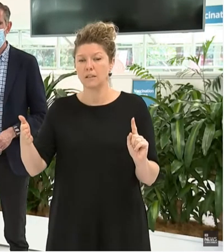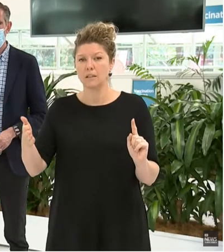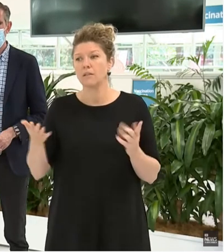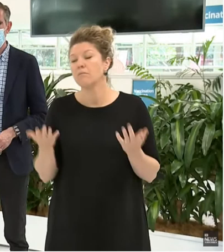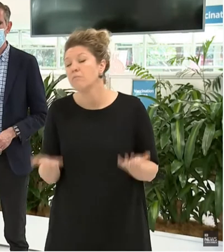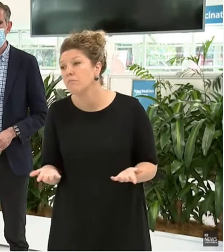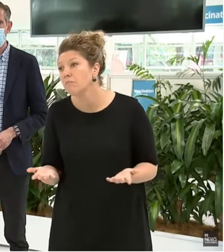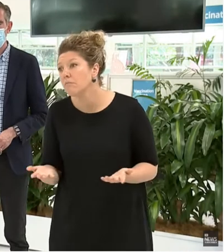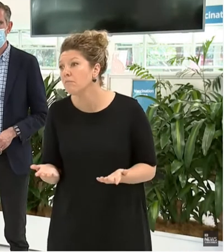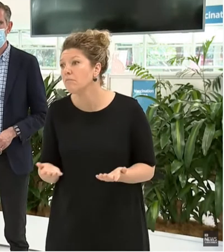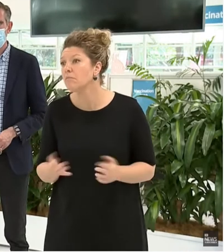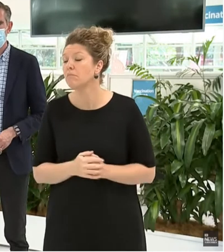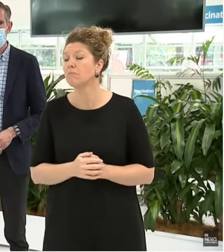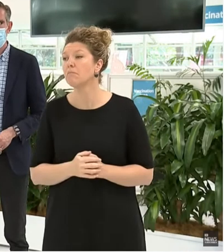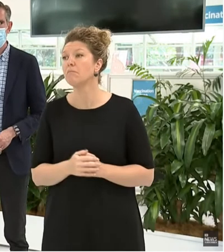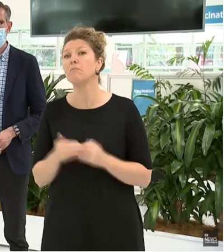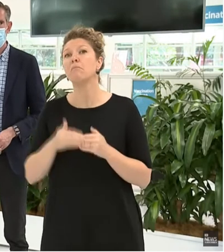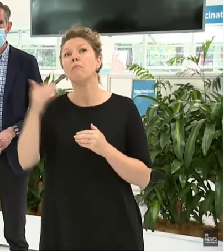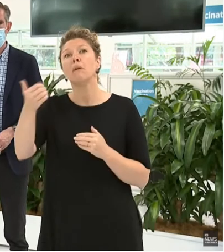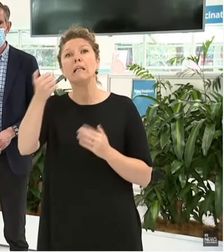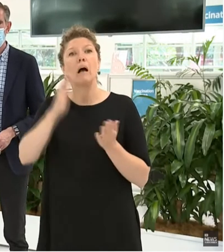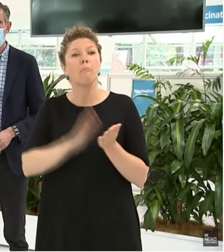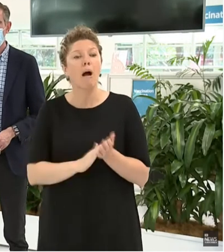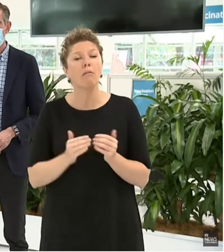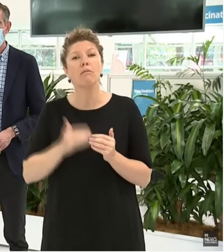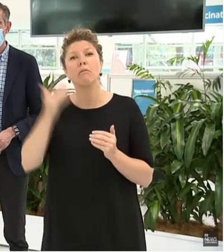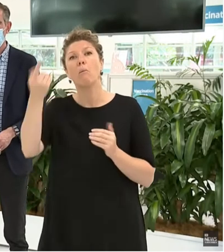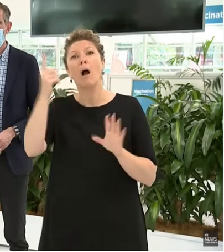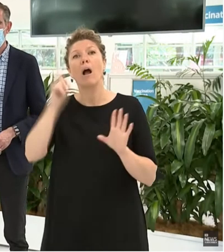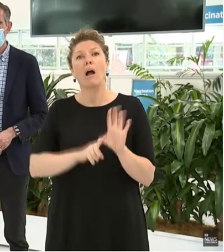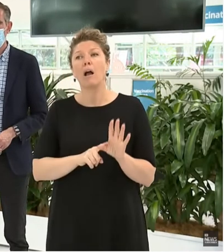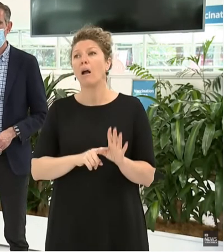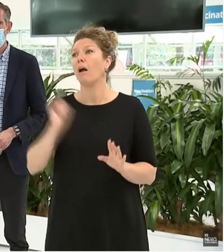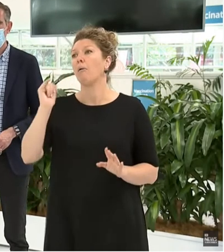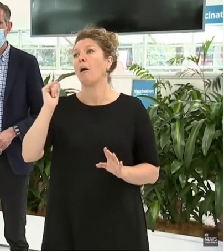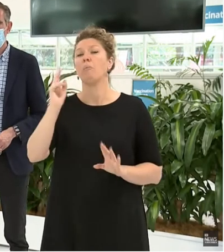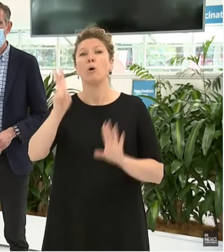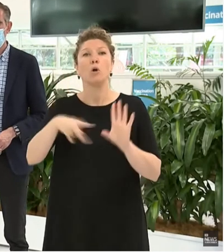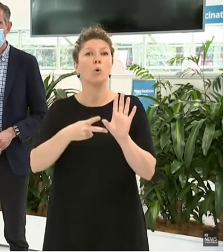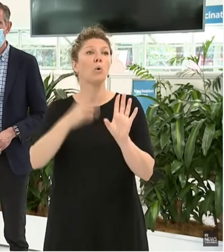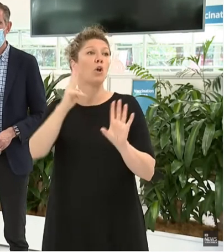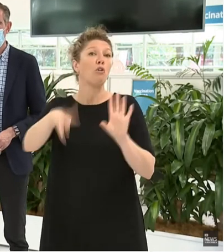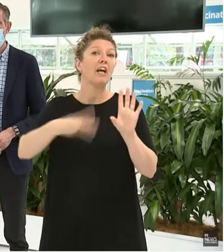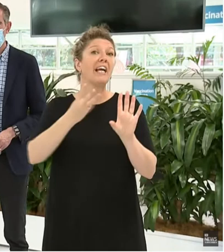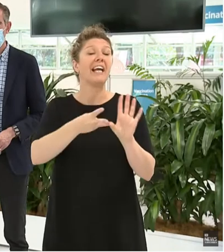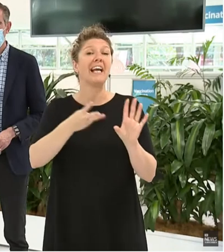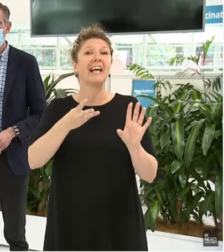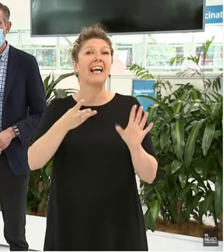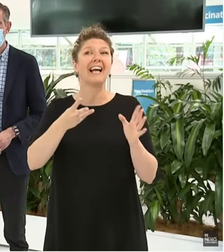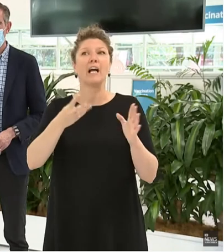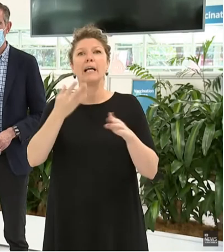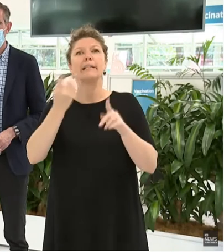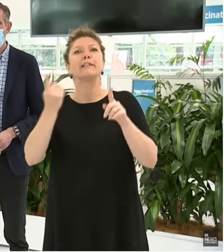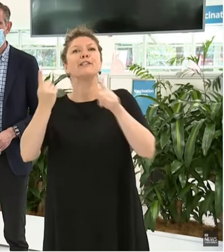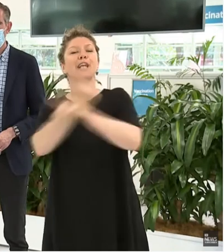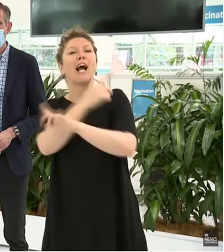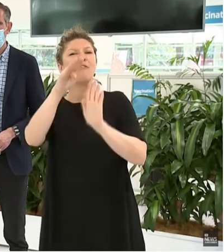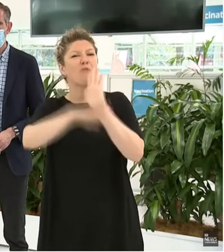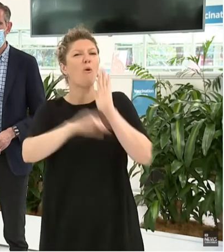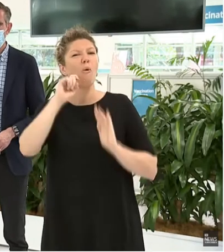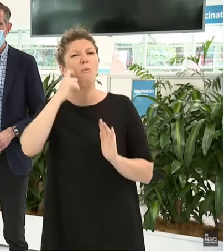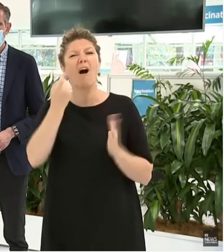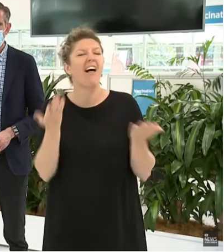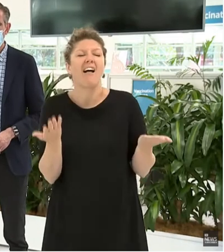the next, I'm not saying it's going to happen in the next 6 months or a year, it may be a couple of years, it may be 3 years, who knows. We're working through that, and